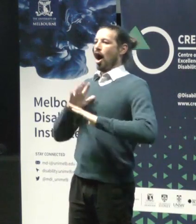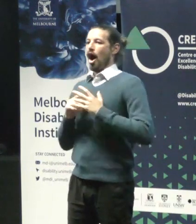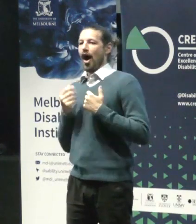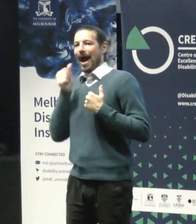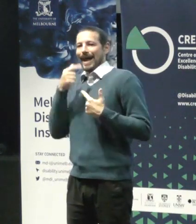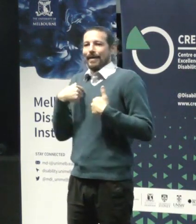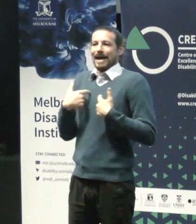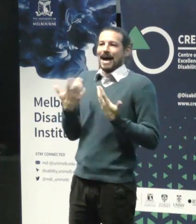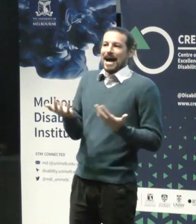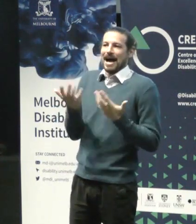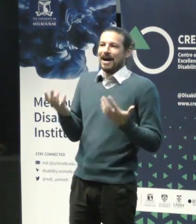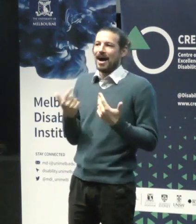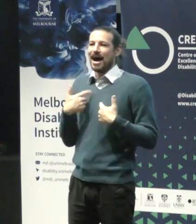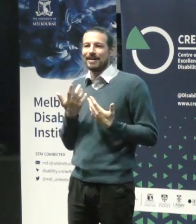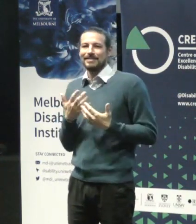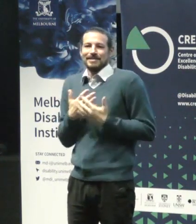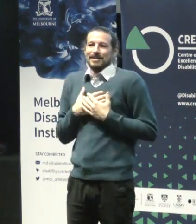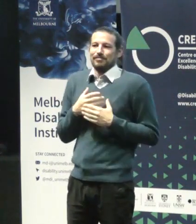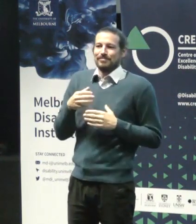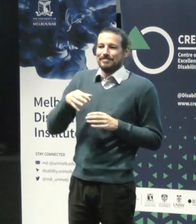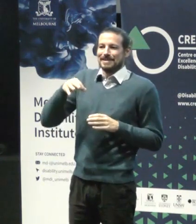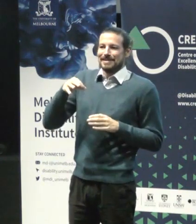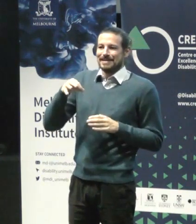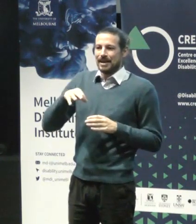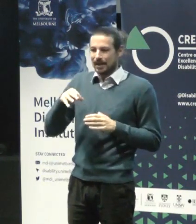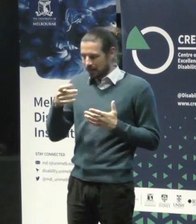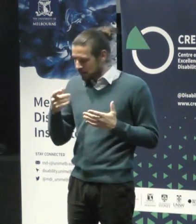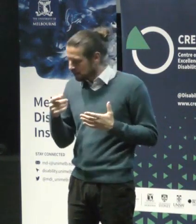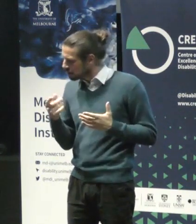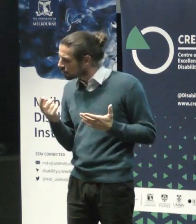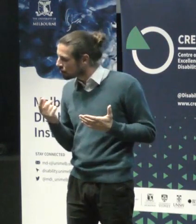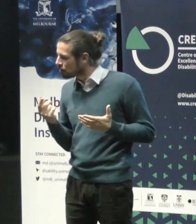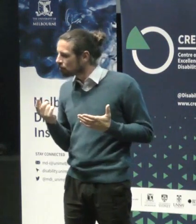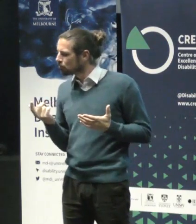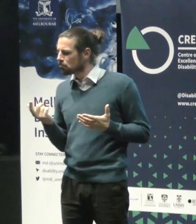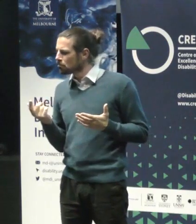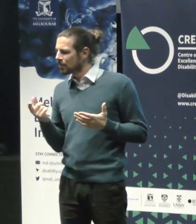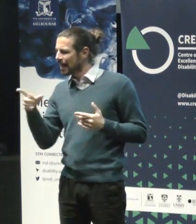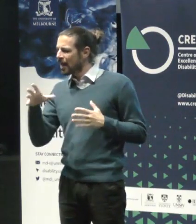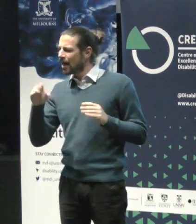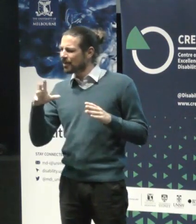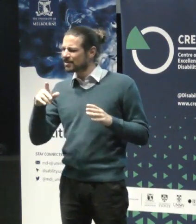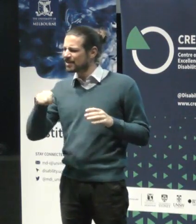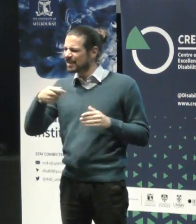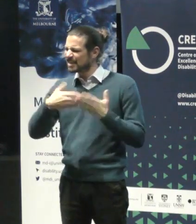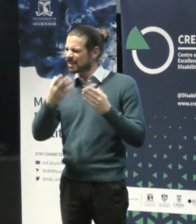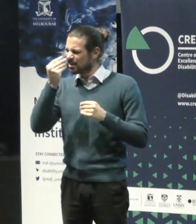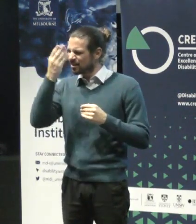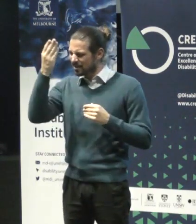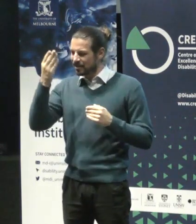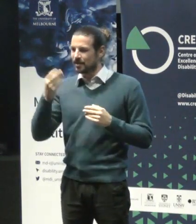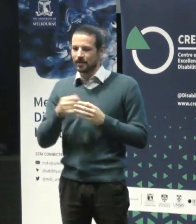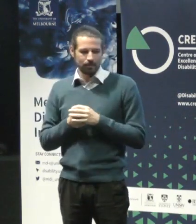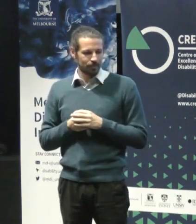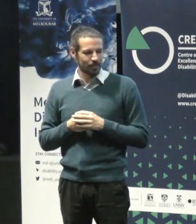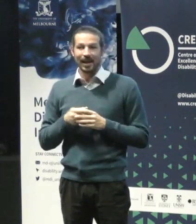because I had them in a tin on the side because I can't reach into the cupboards. I said, no, they're not in a tin. And then she was off the next day. But she was wearing a uniform,